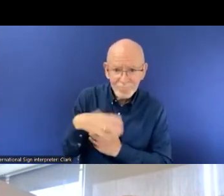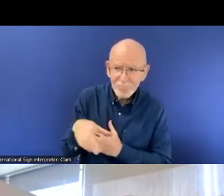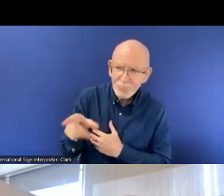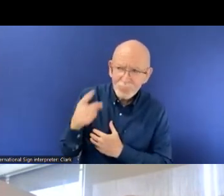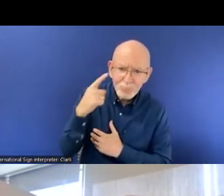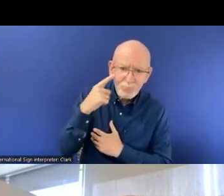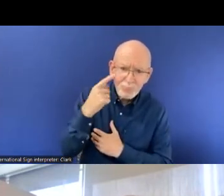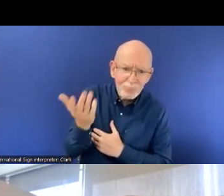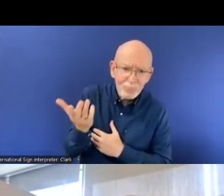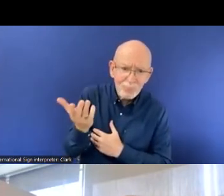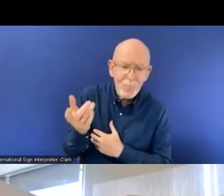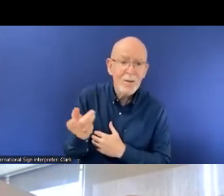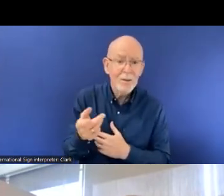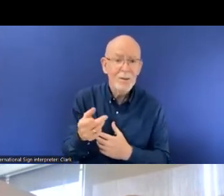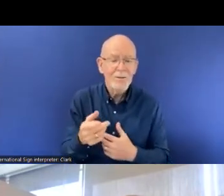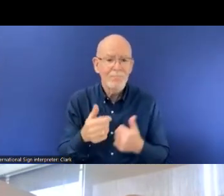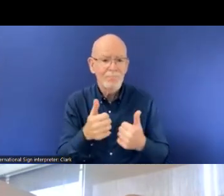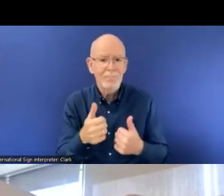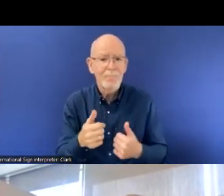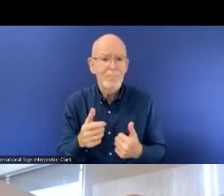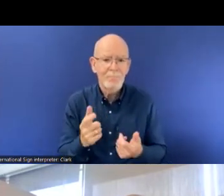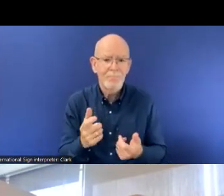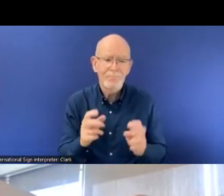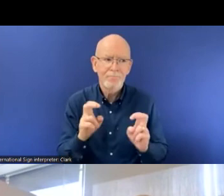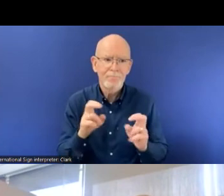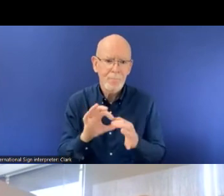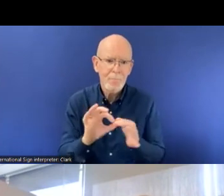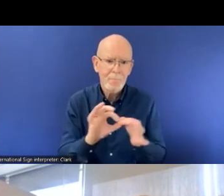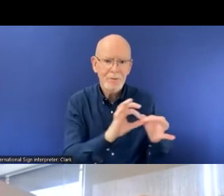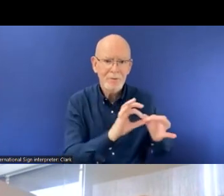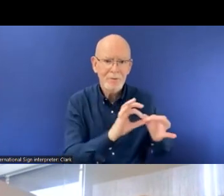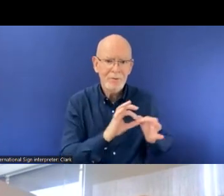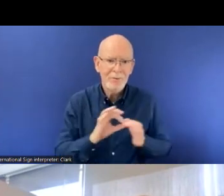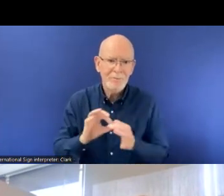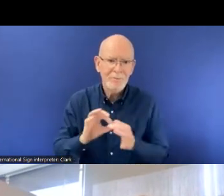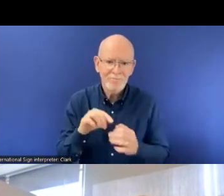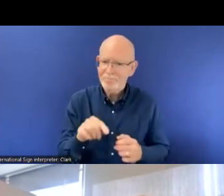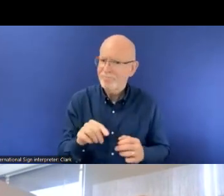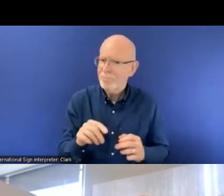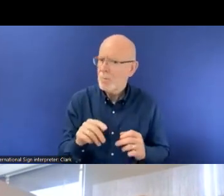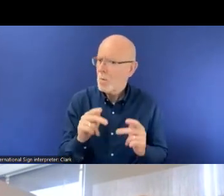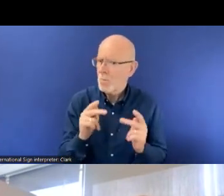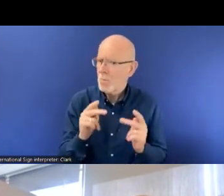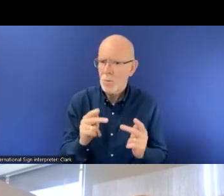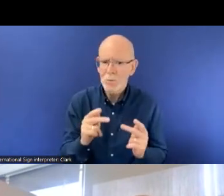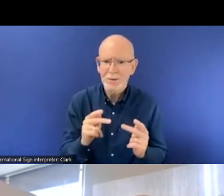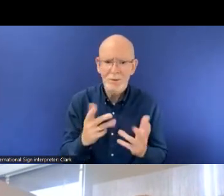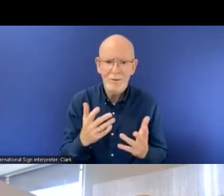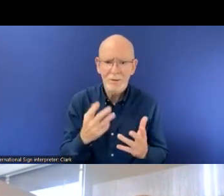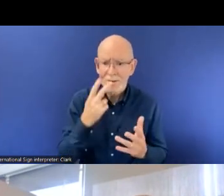everybody. Across nations, across sectors. Hear, hear. Werner, what would it be? Top line thought.